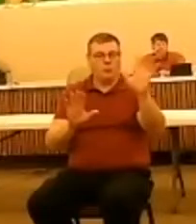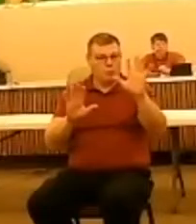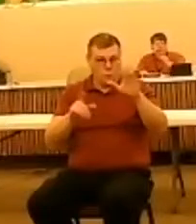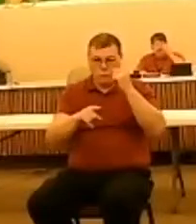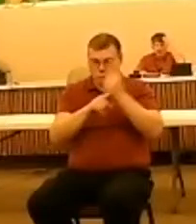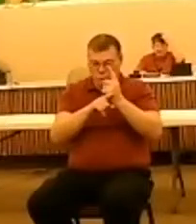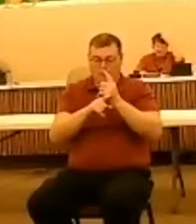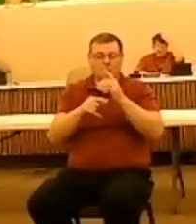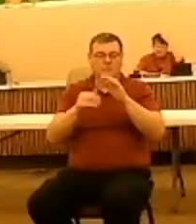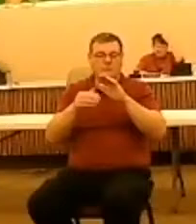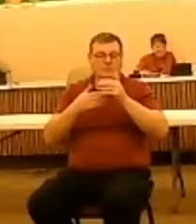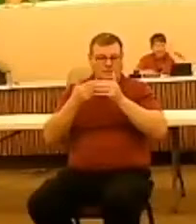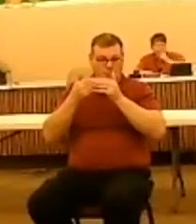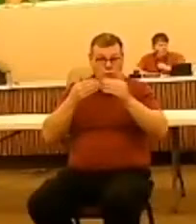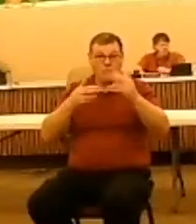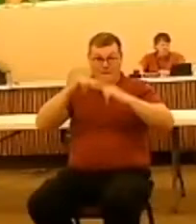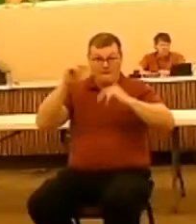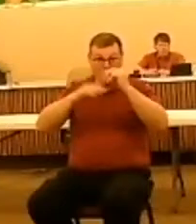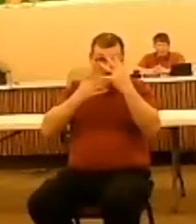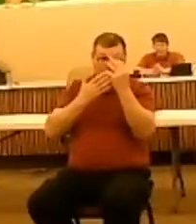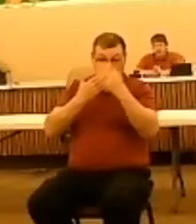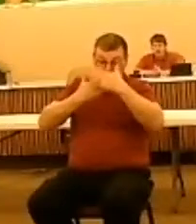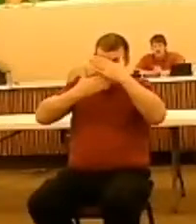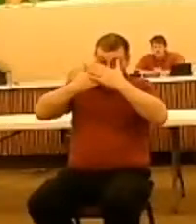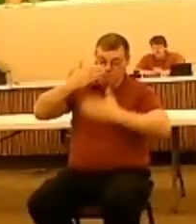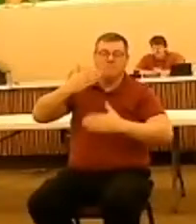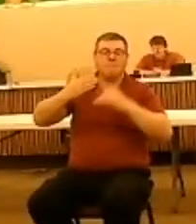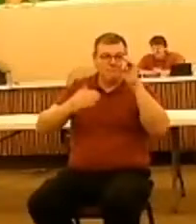to be consistent. I agree. Okay. Yes,